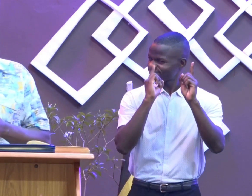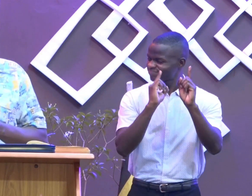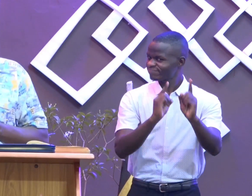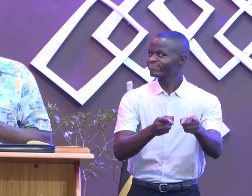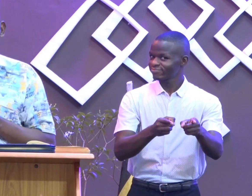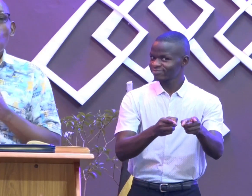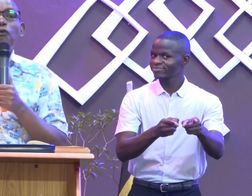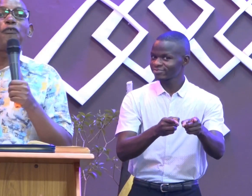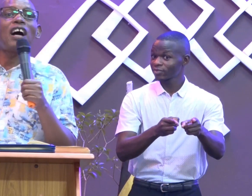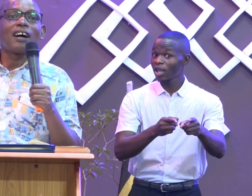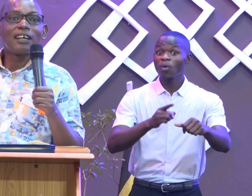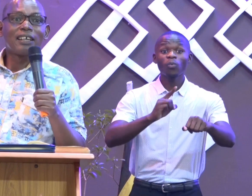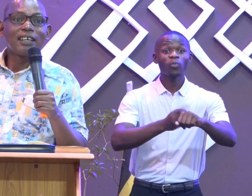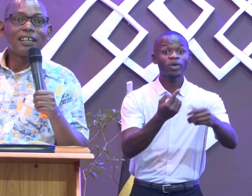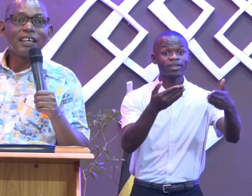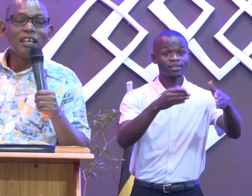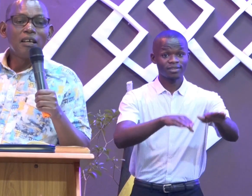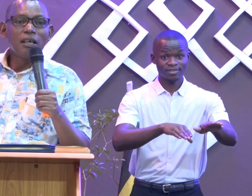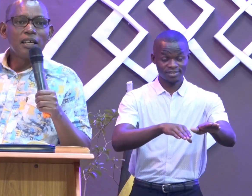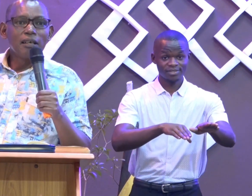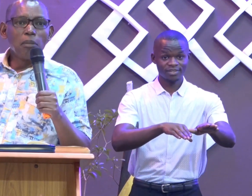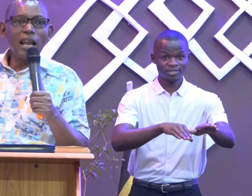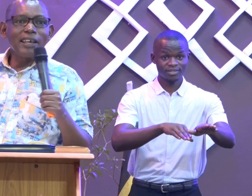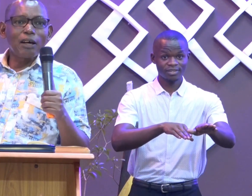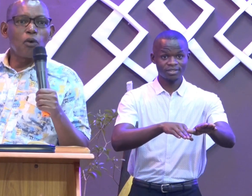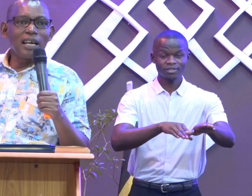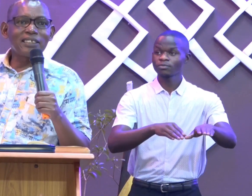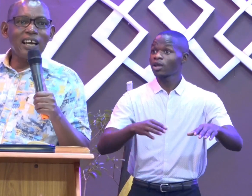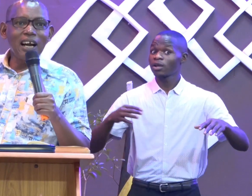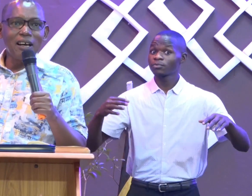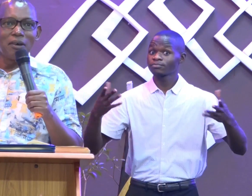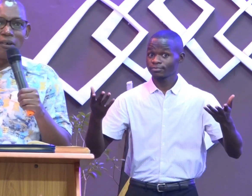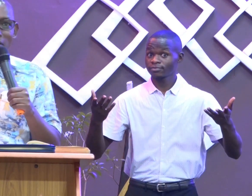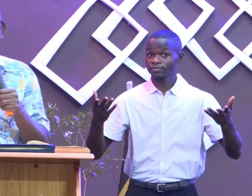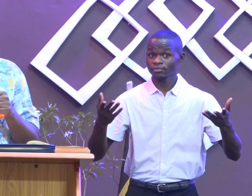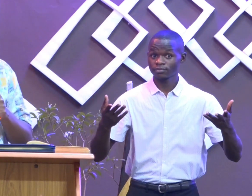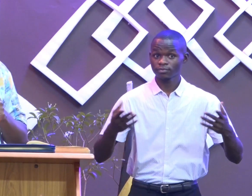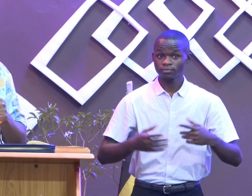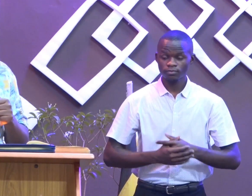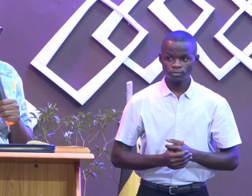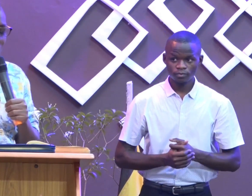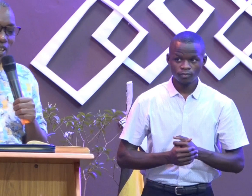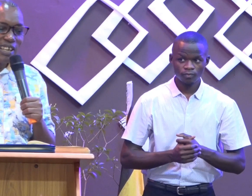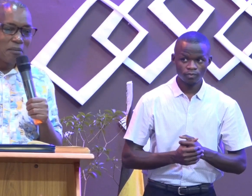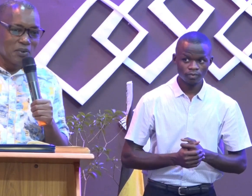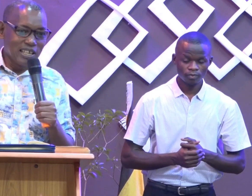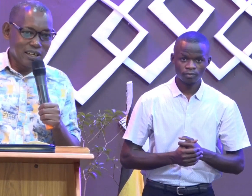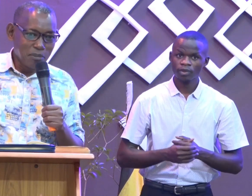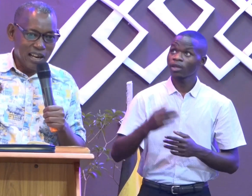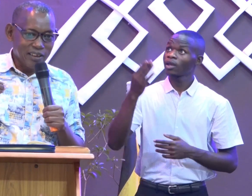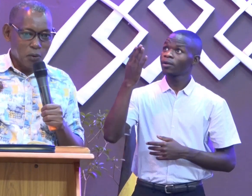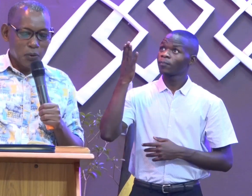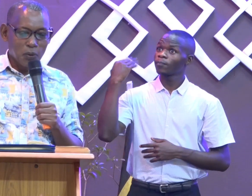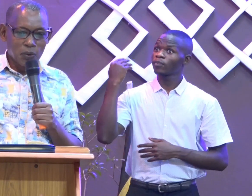time is going to come. Gw'okufa. When death. Malaika gwe bayita omukadde bone